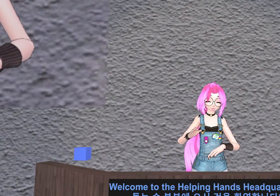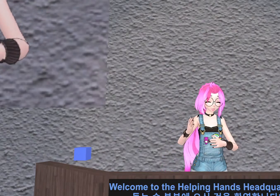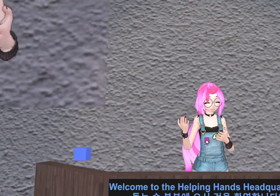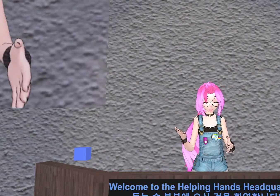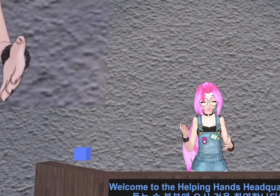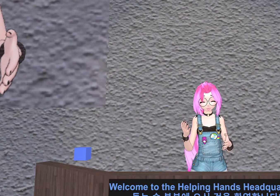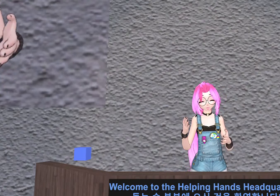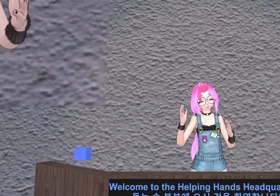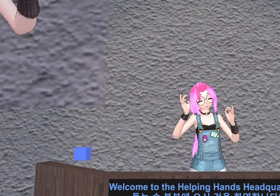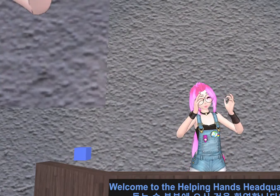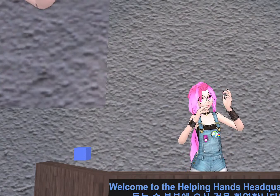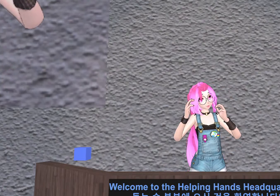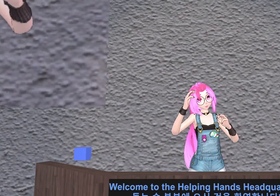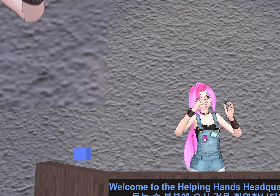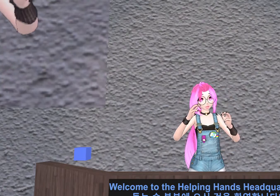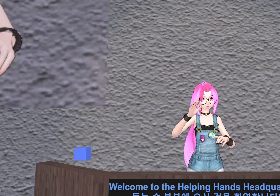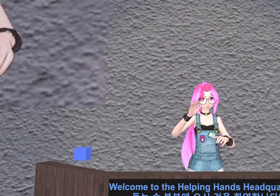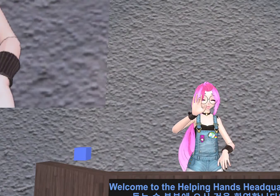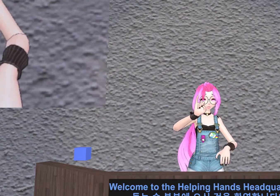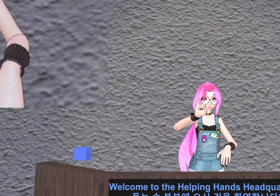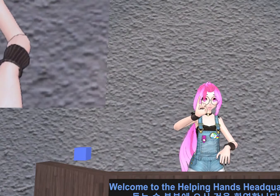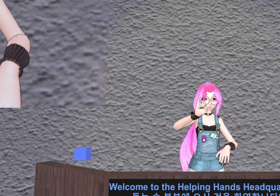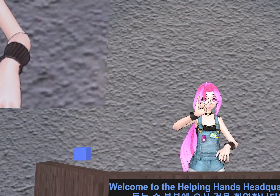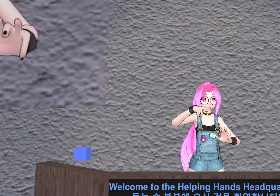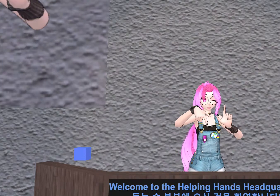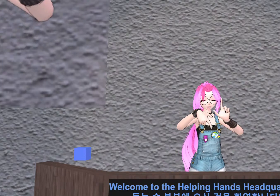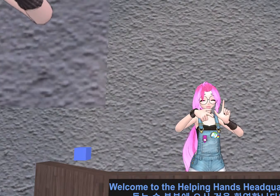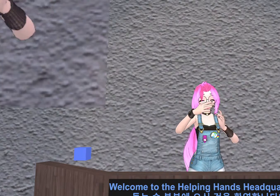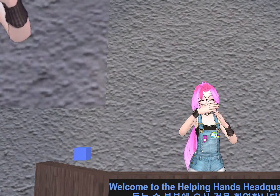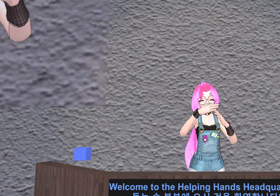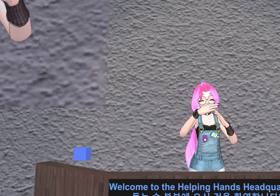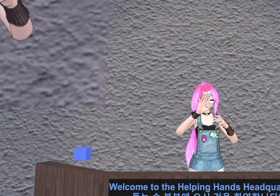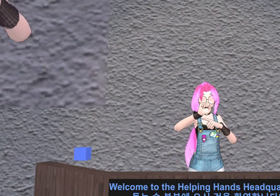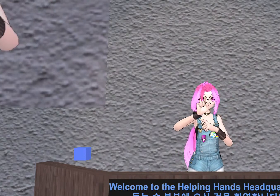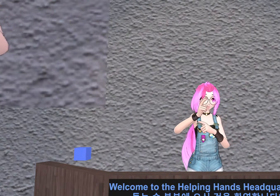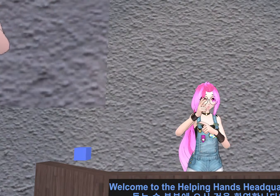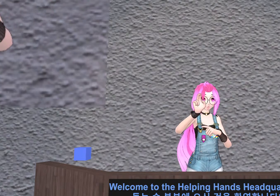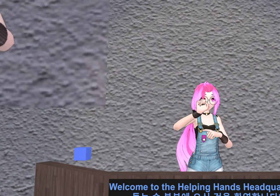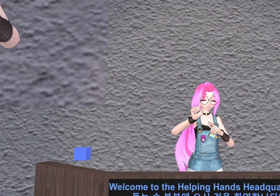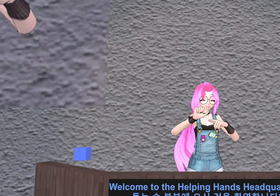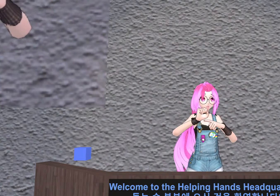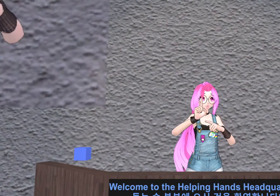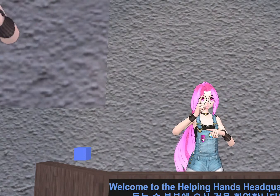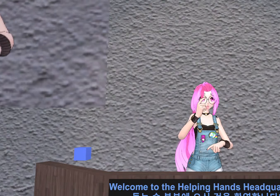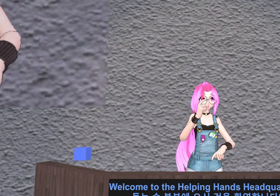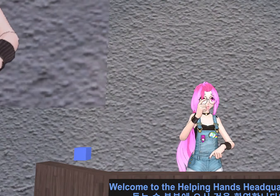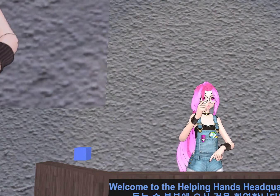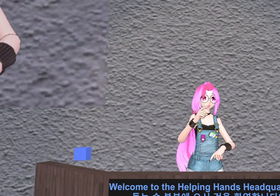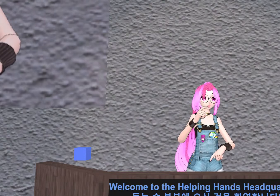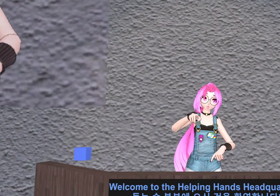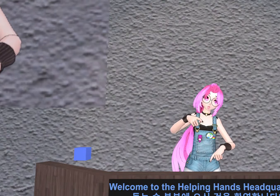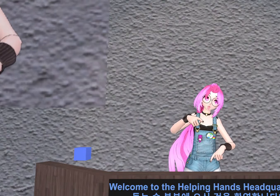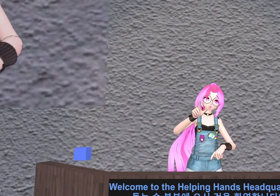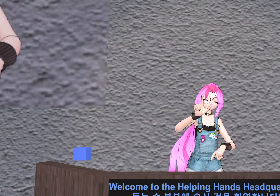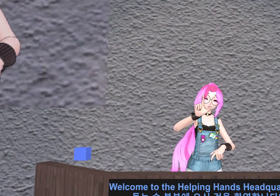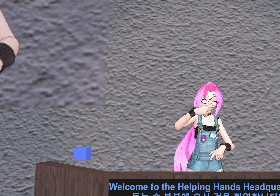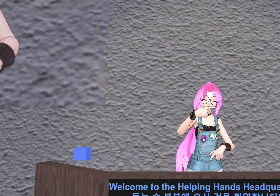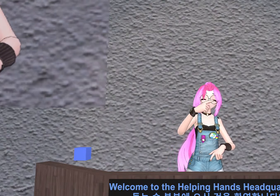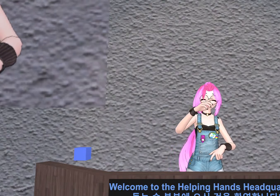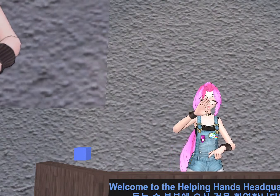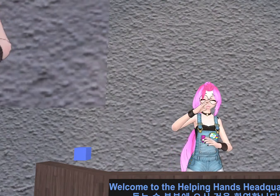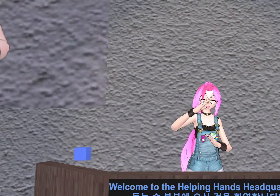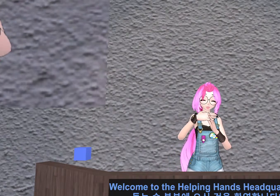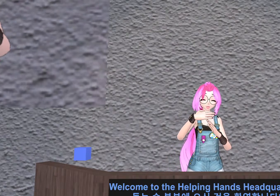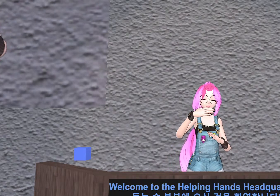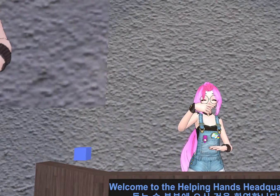And then, you know what? I searched if there was a sign for intersex, because you